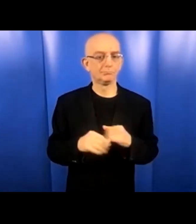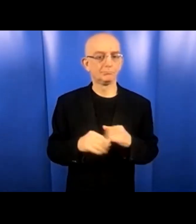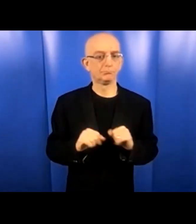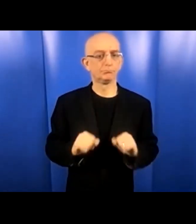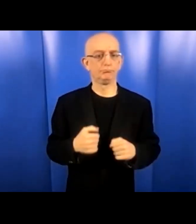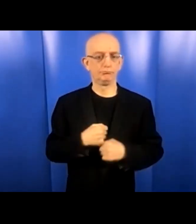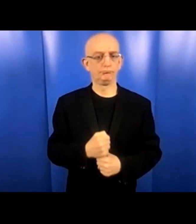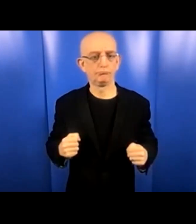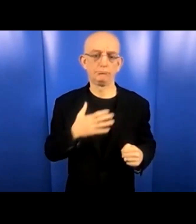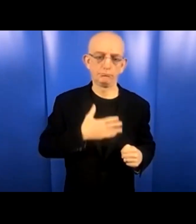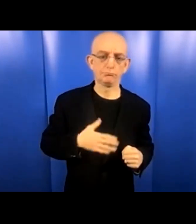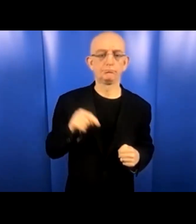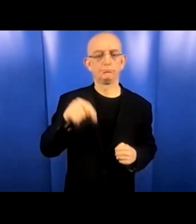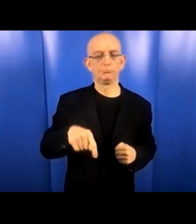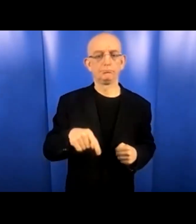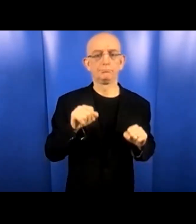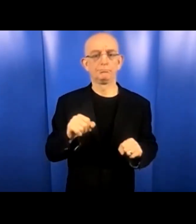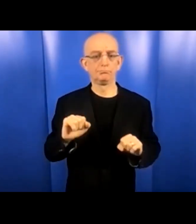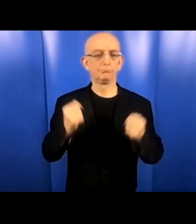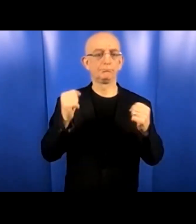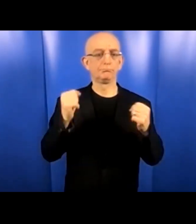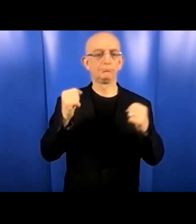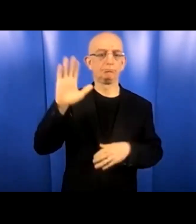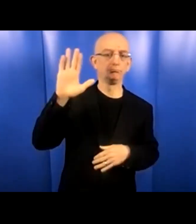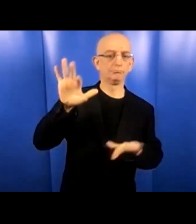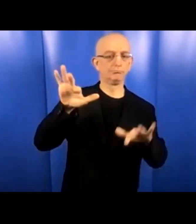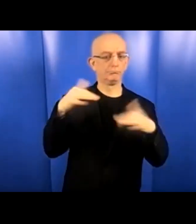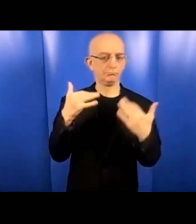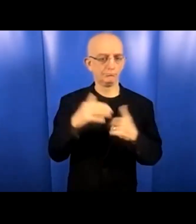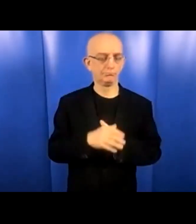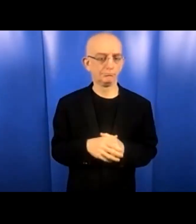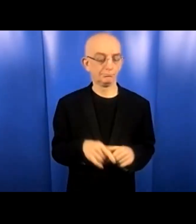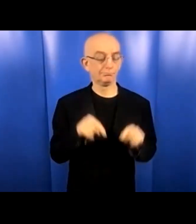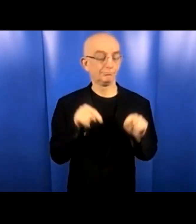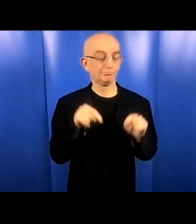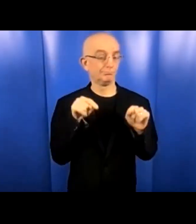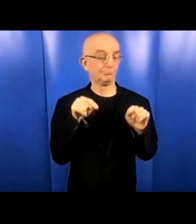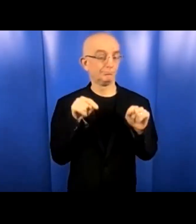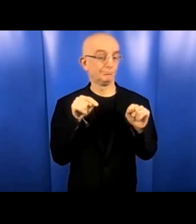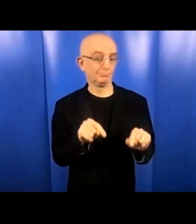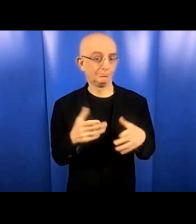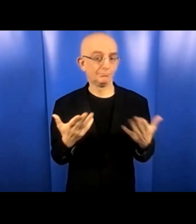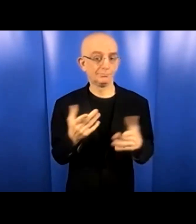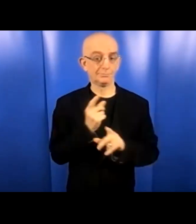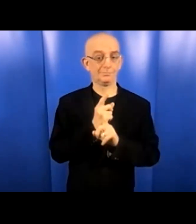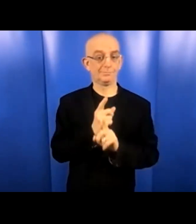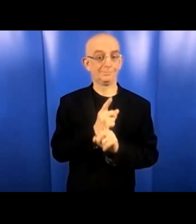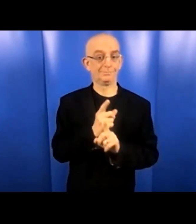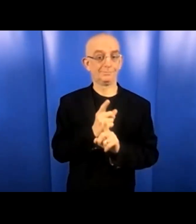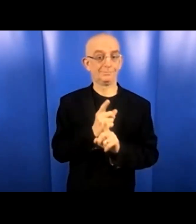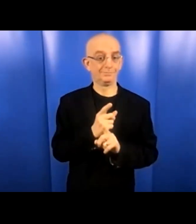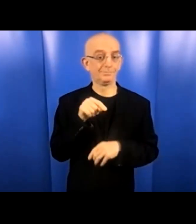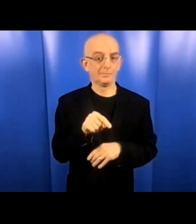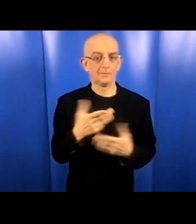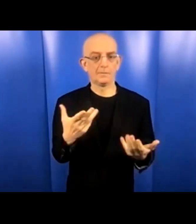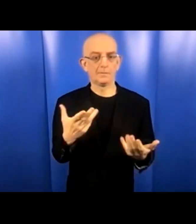Very important. In terms of challenges of identity and power, this also